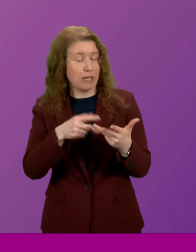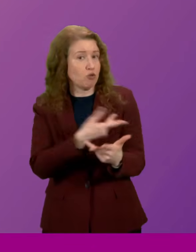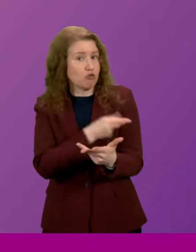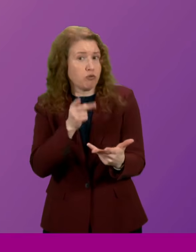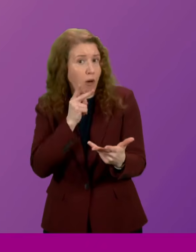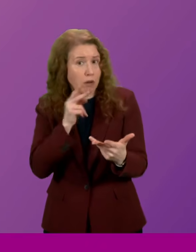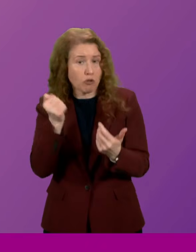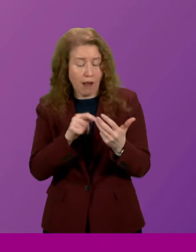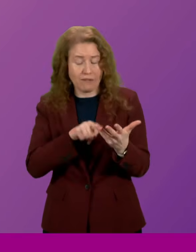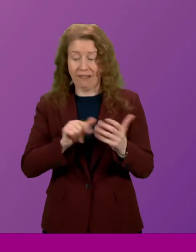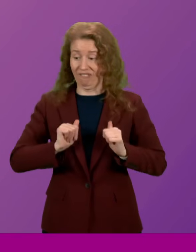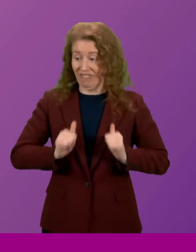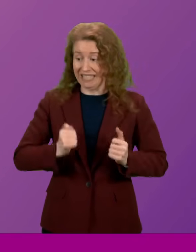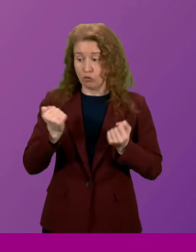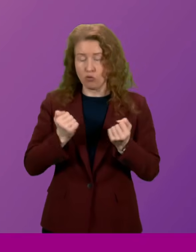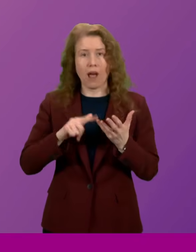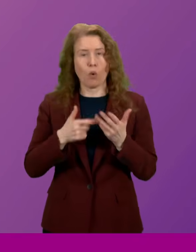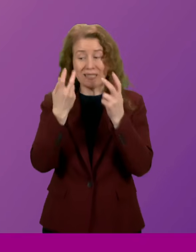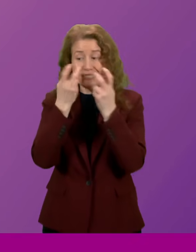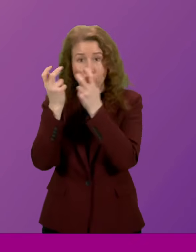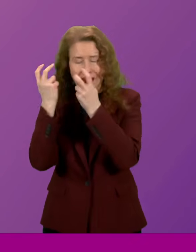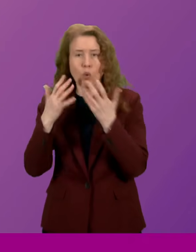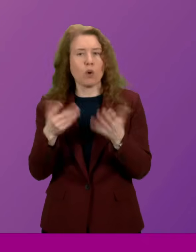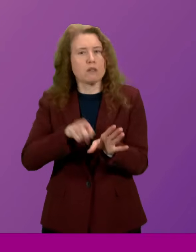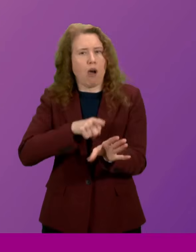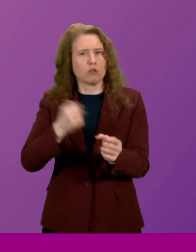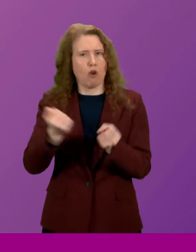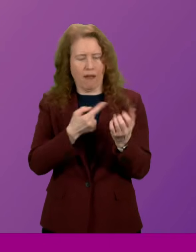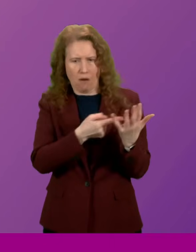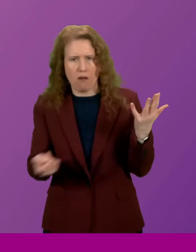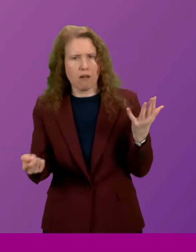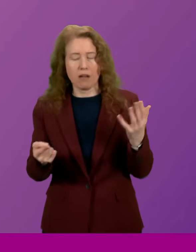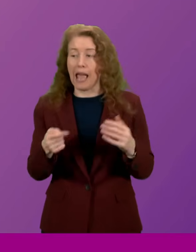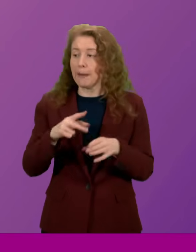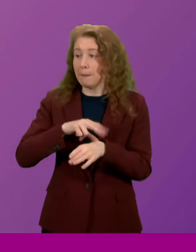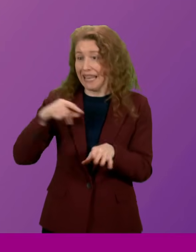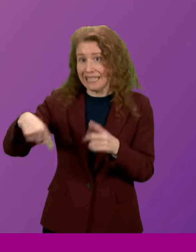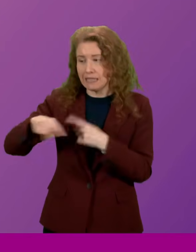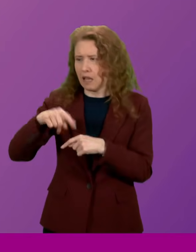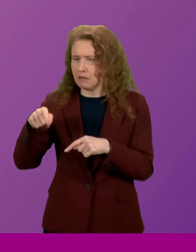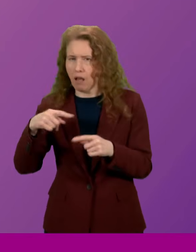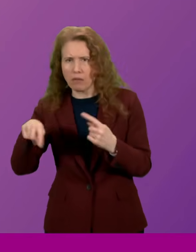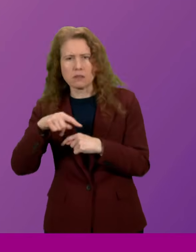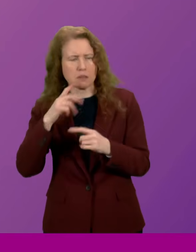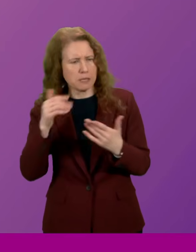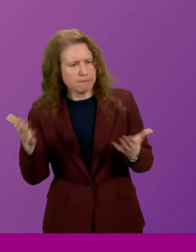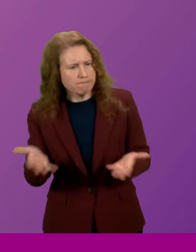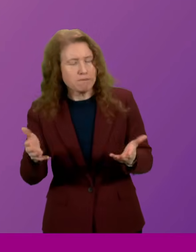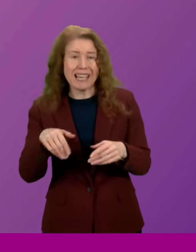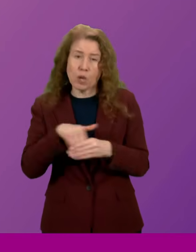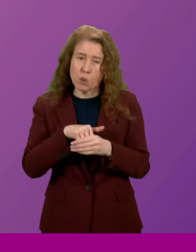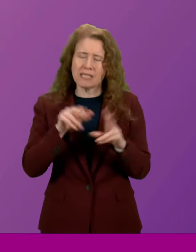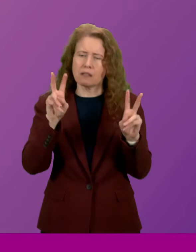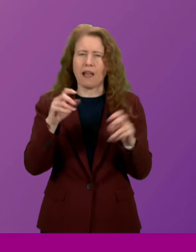drive, distractions and young drivers. And Police Scotland and partners have been undertaking road safety activities including the Fatal